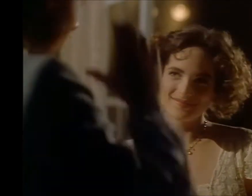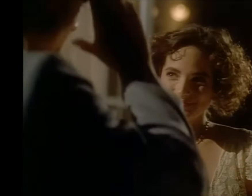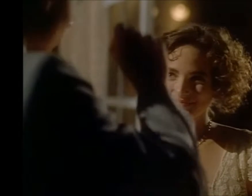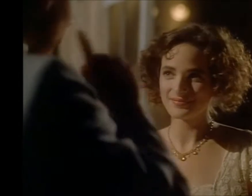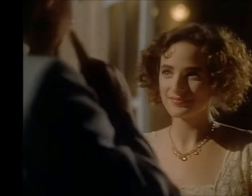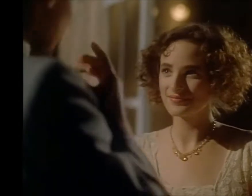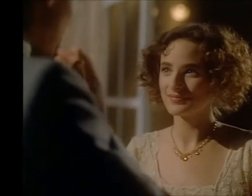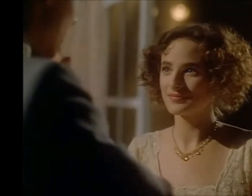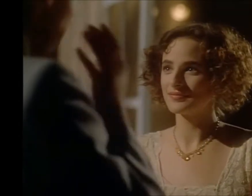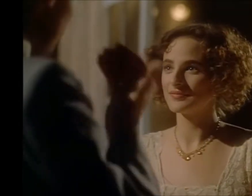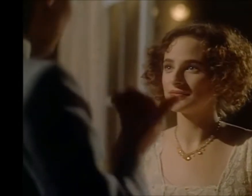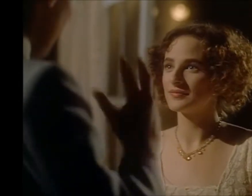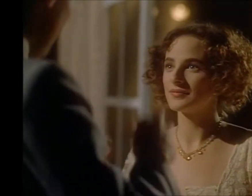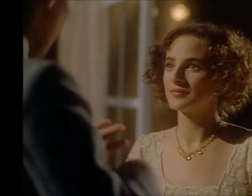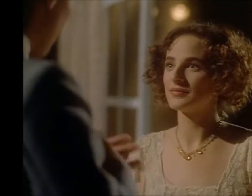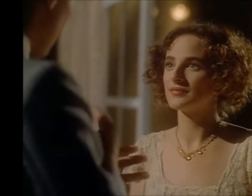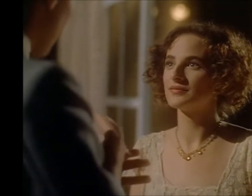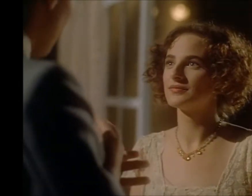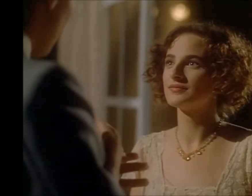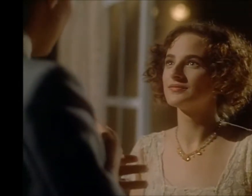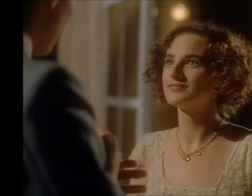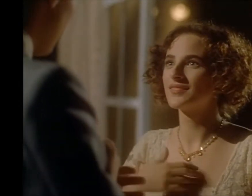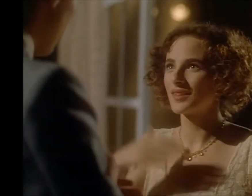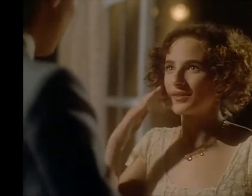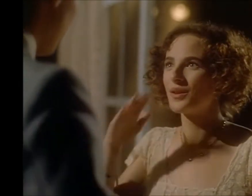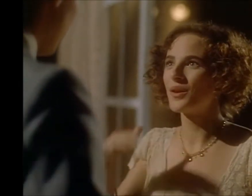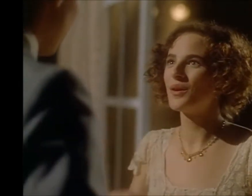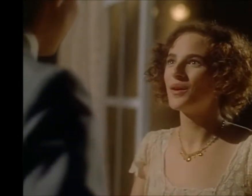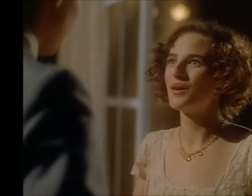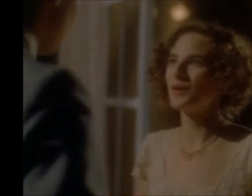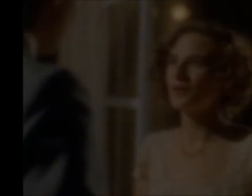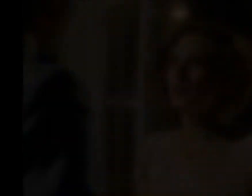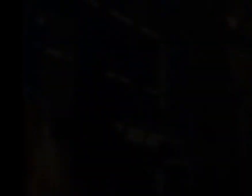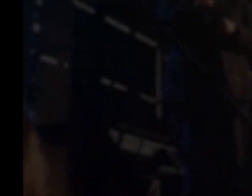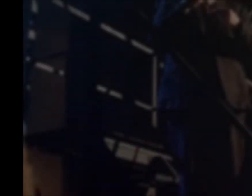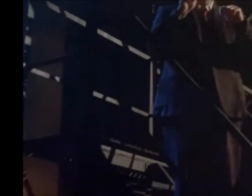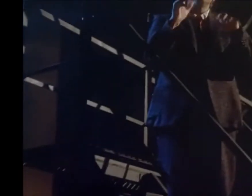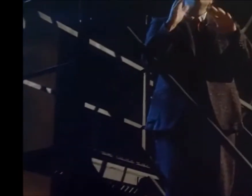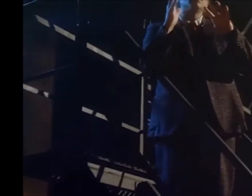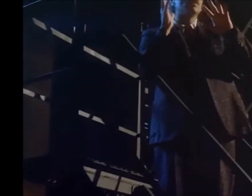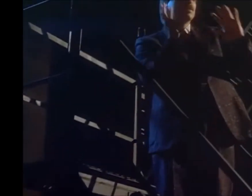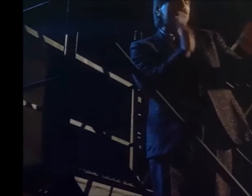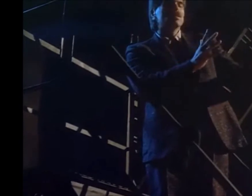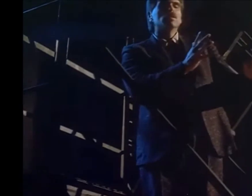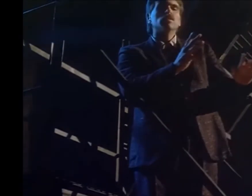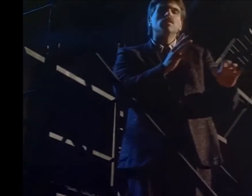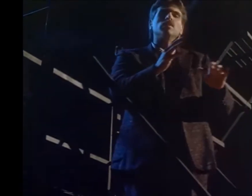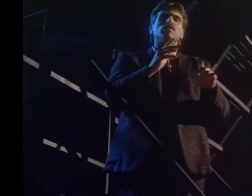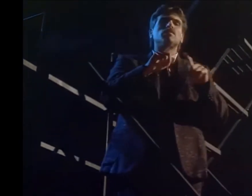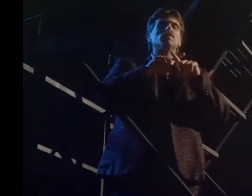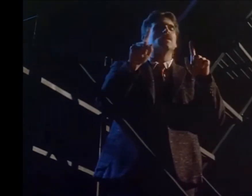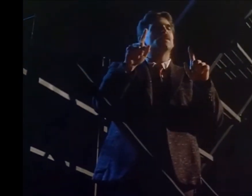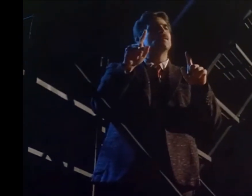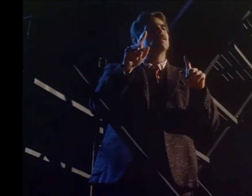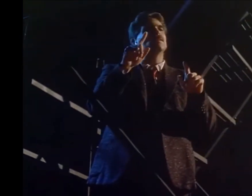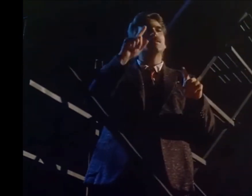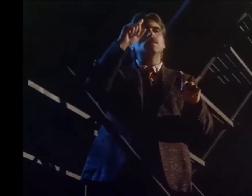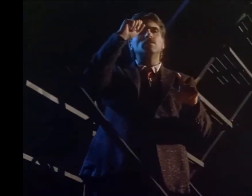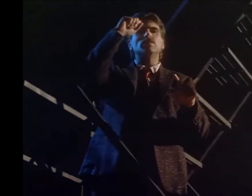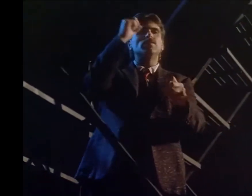Unicorns. Aren't they extinct in the modern world? I know. Laura, I tried to leave you